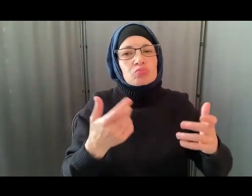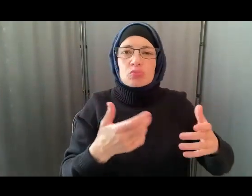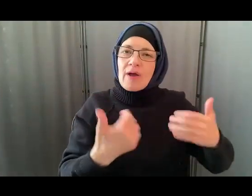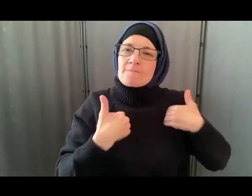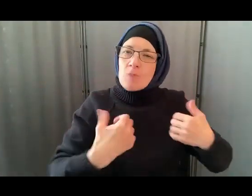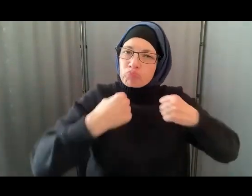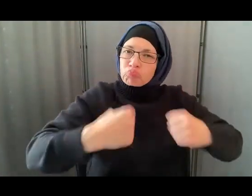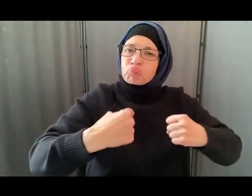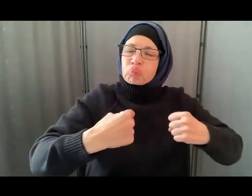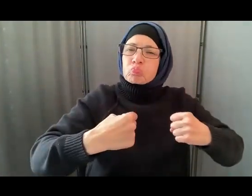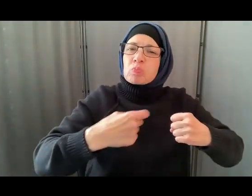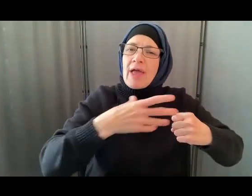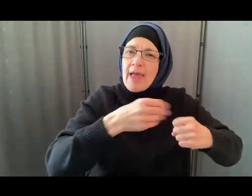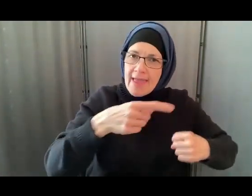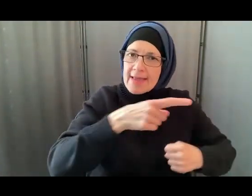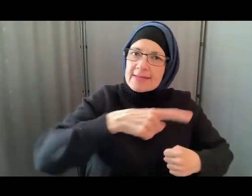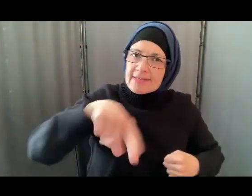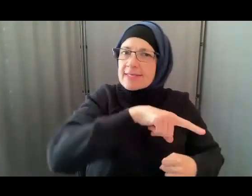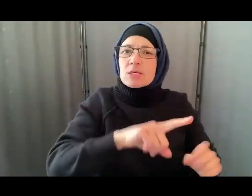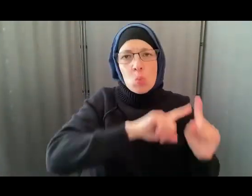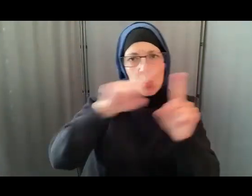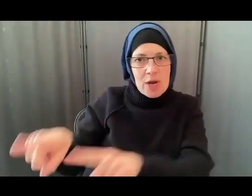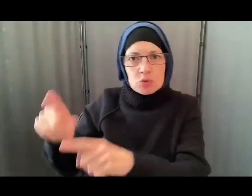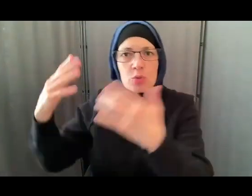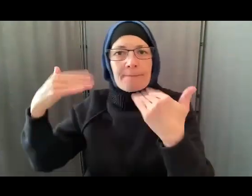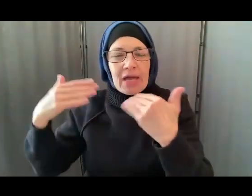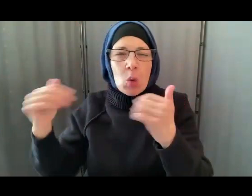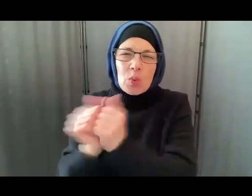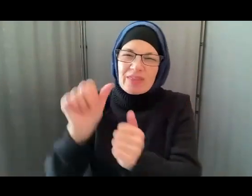10,000 armed men.